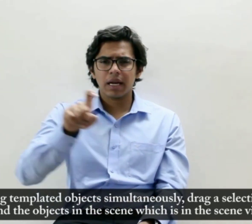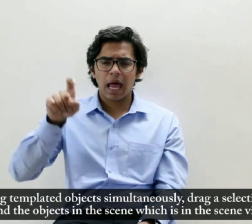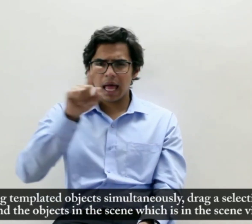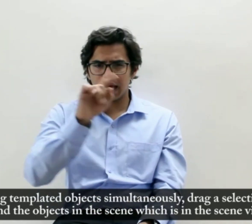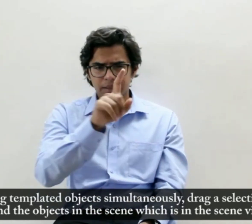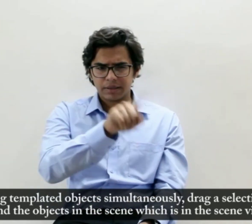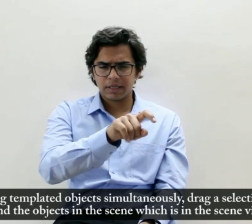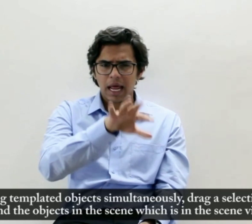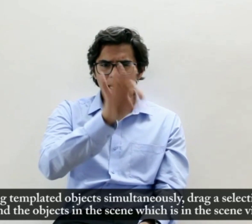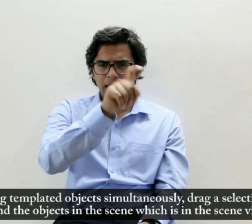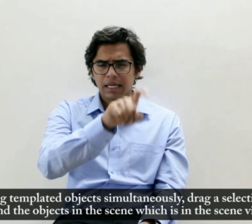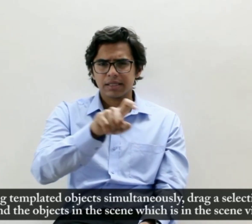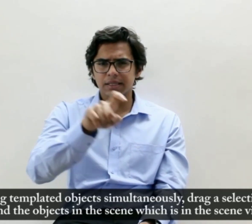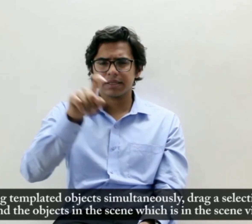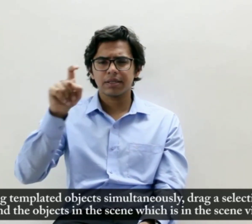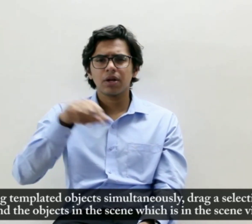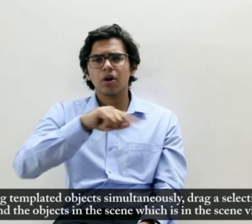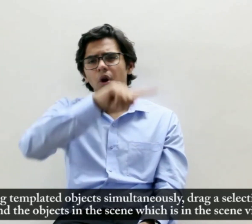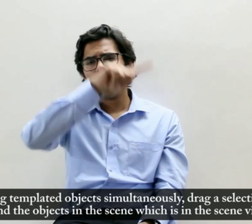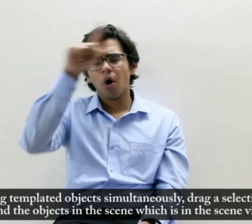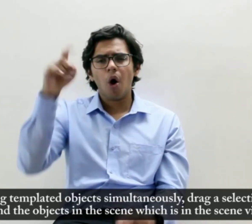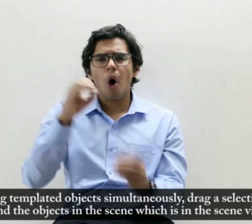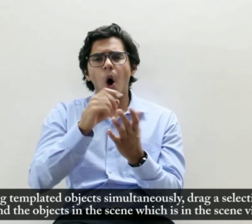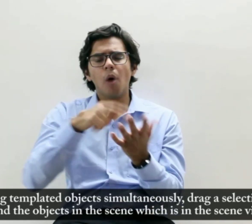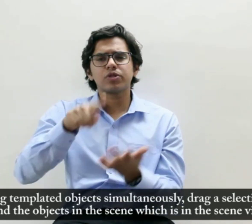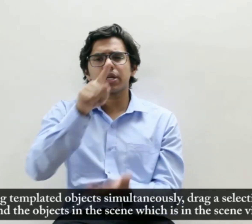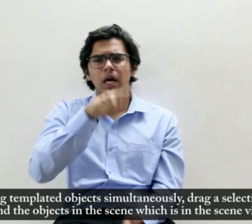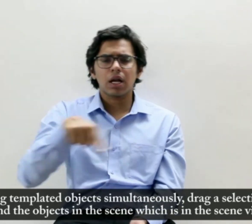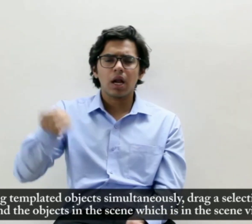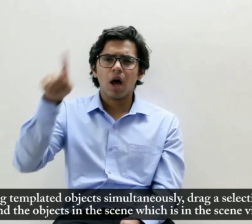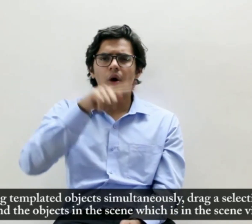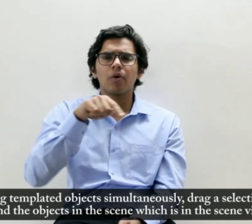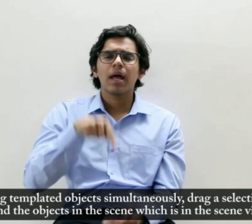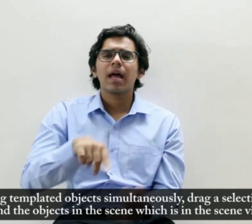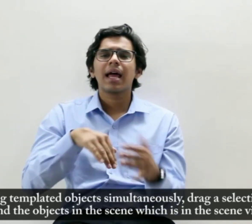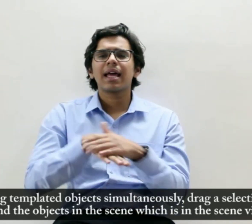objects in the scene which is in the scene view.